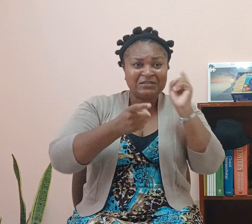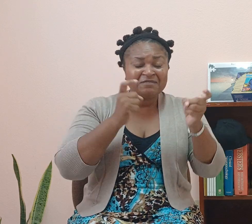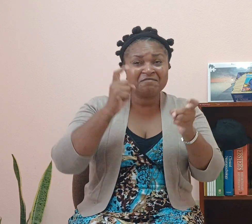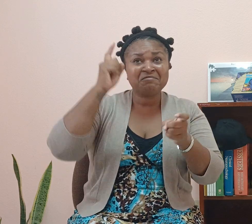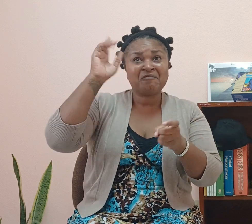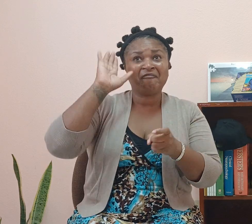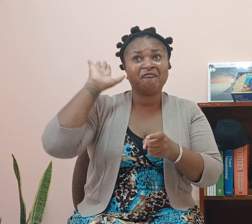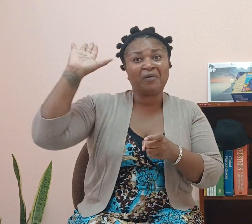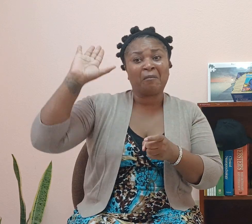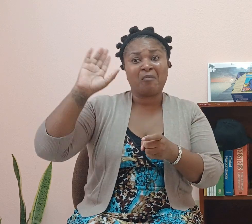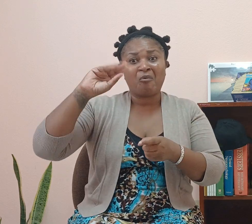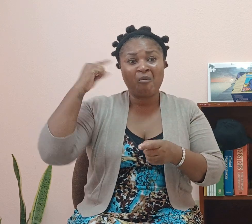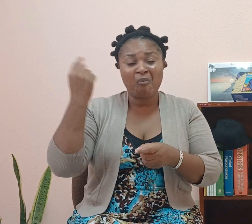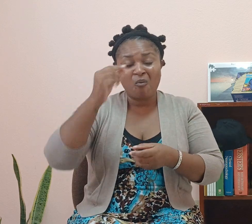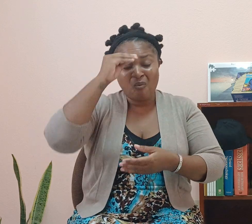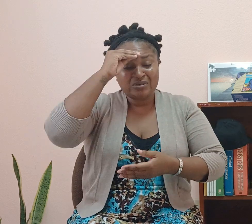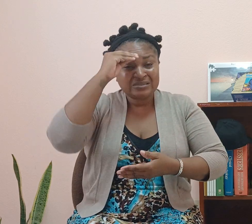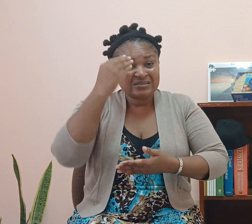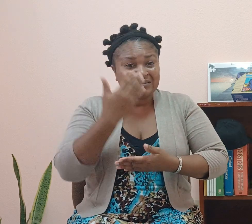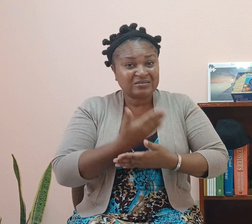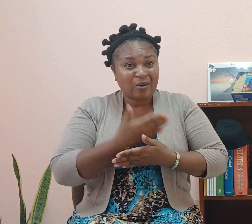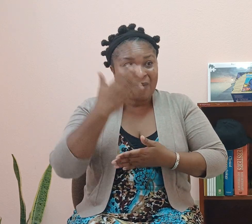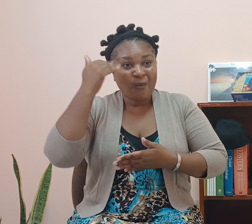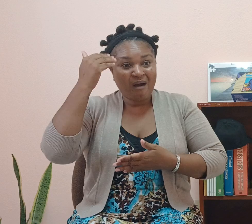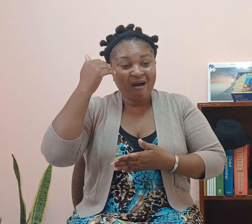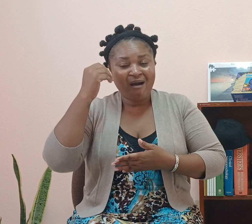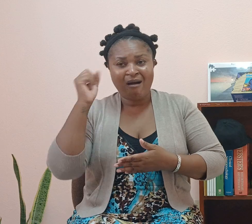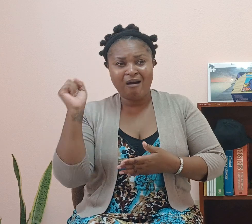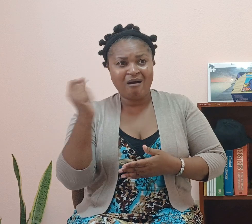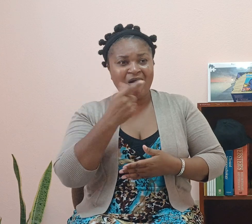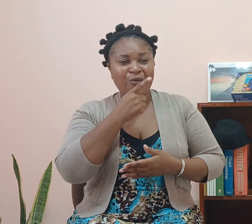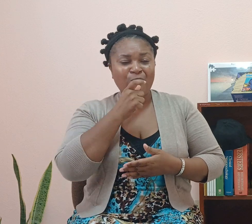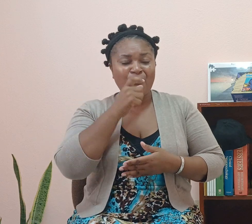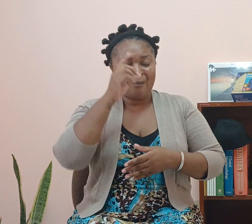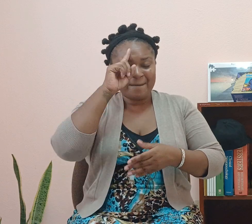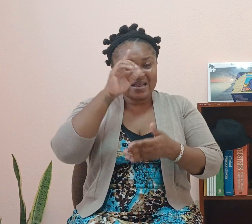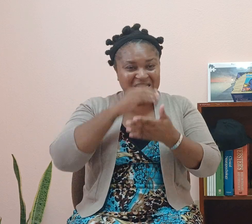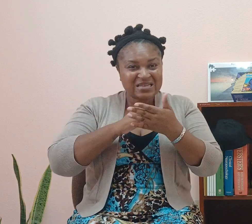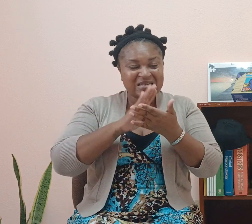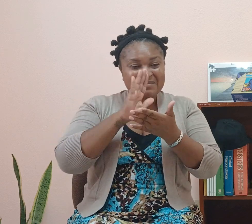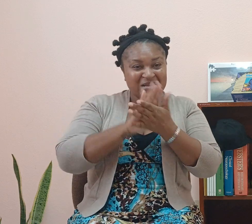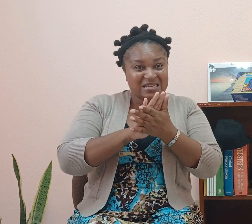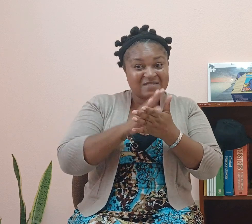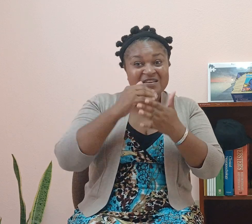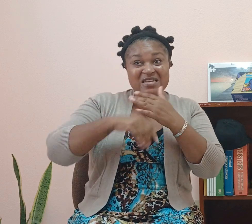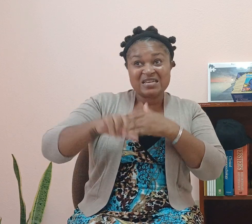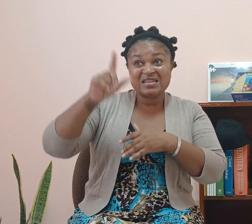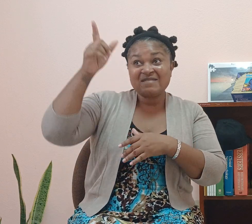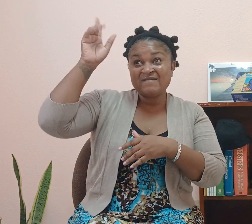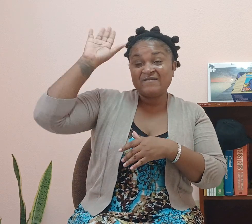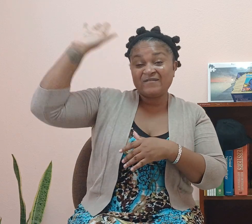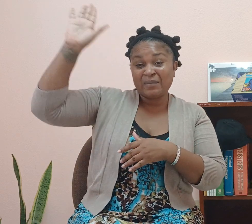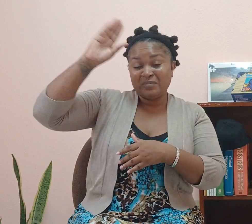that everyone who believes in him won't perish, but will have eternal